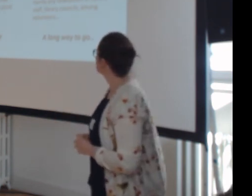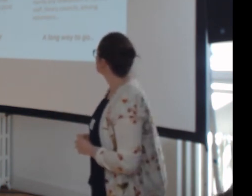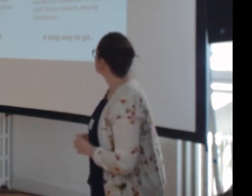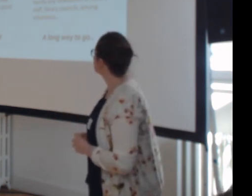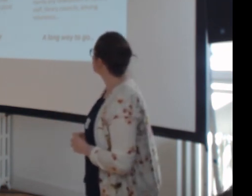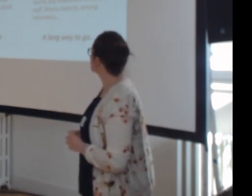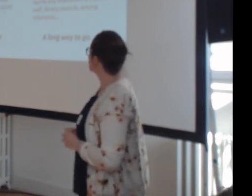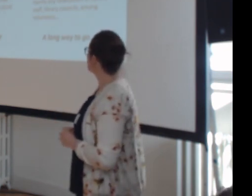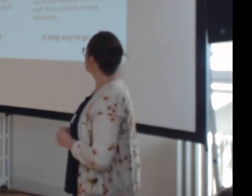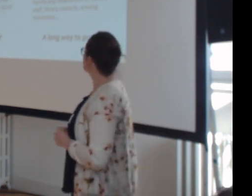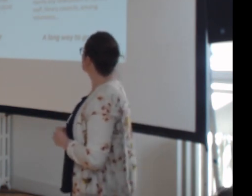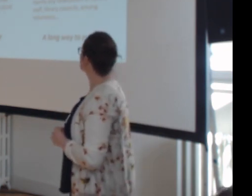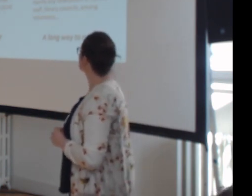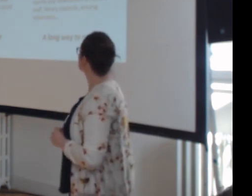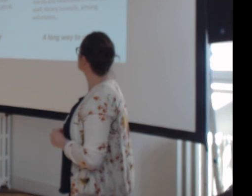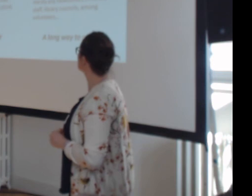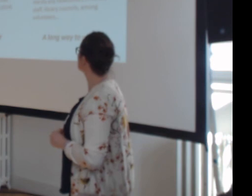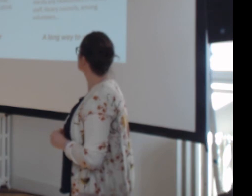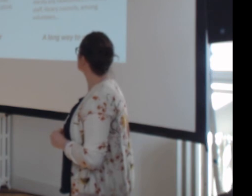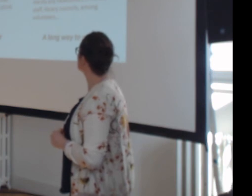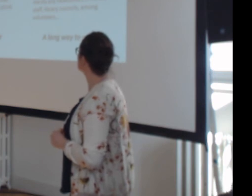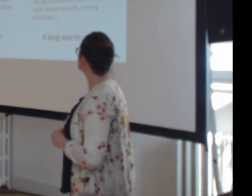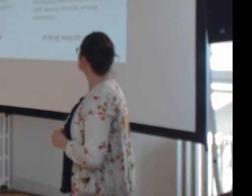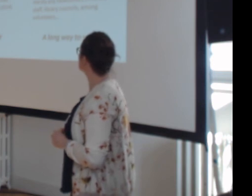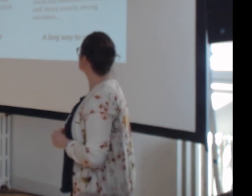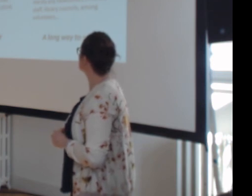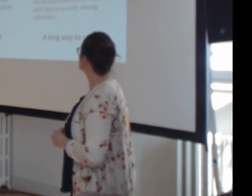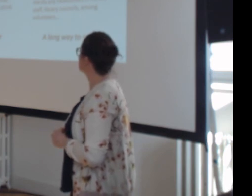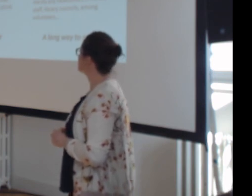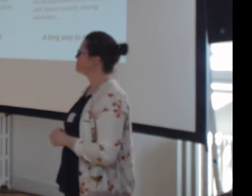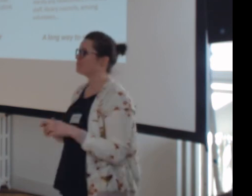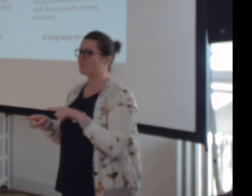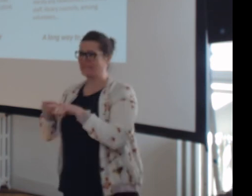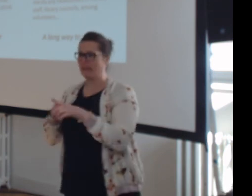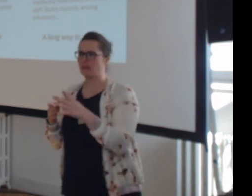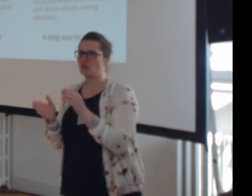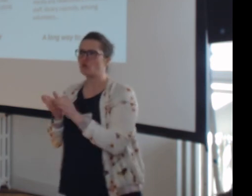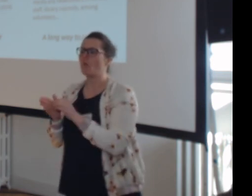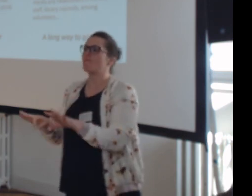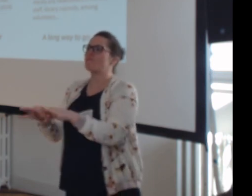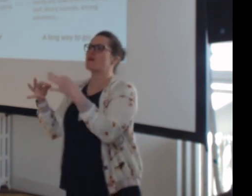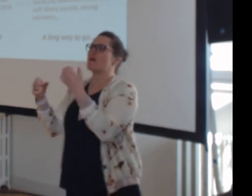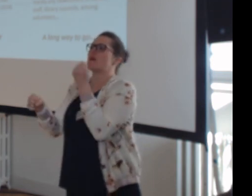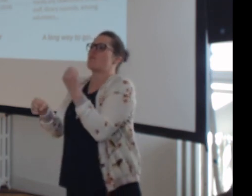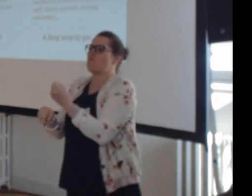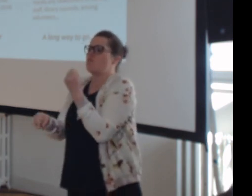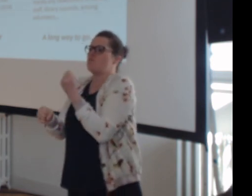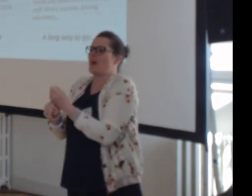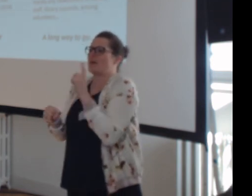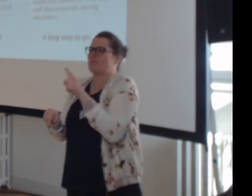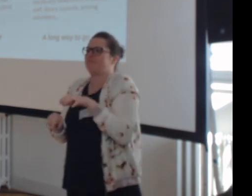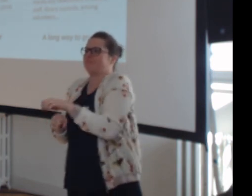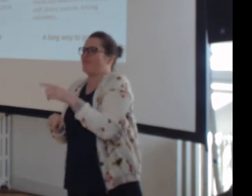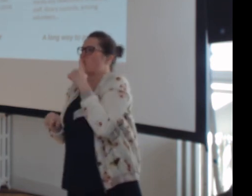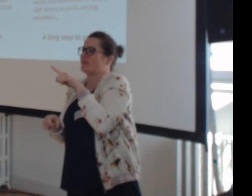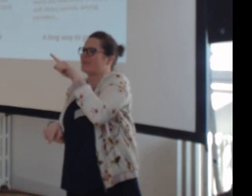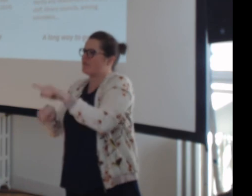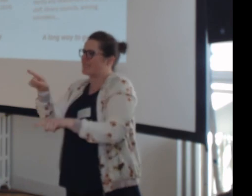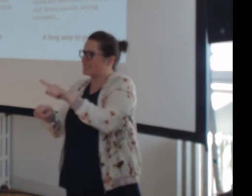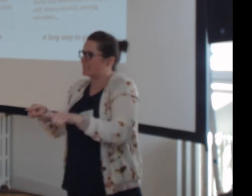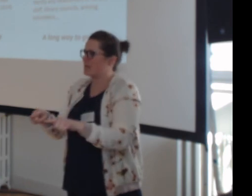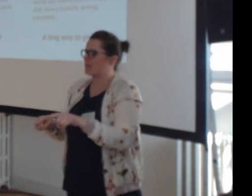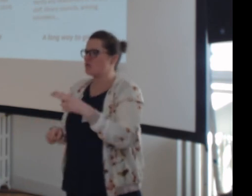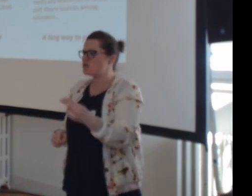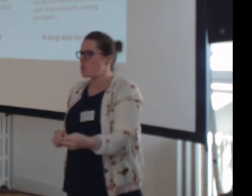end the slide with the prophetic words, a long way to go. A long way to go for the diversity, to have a